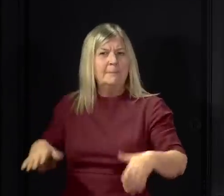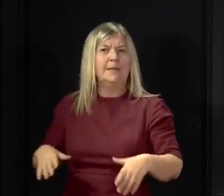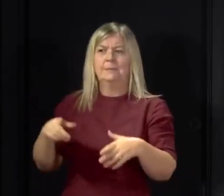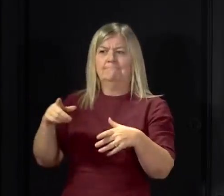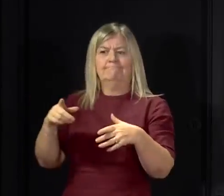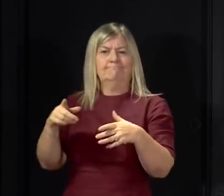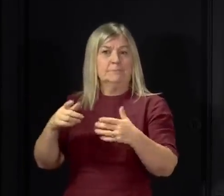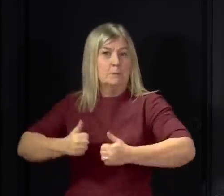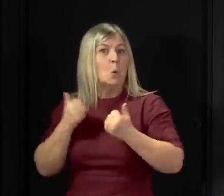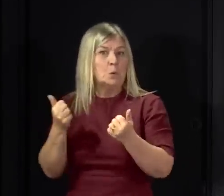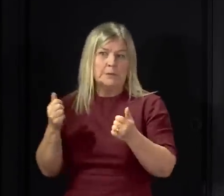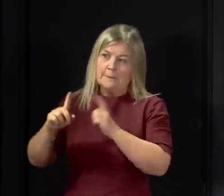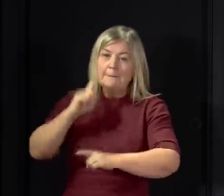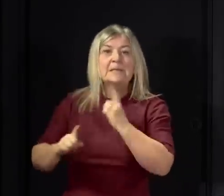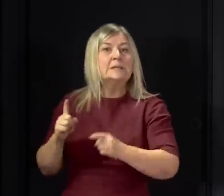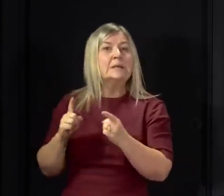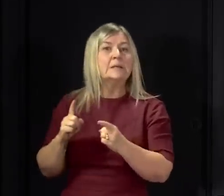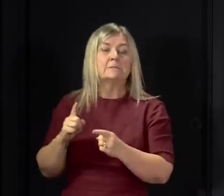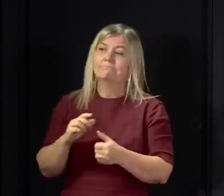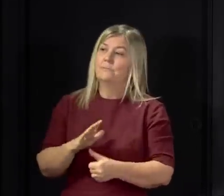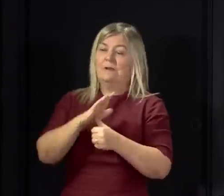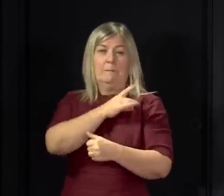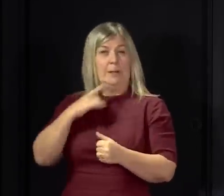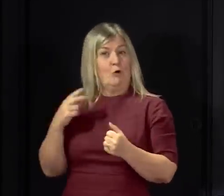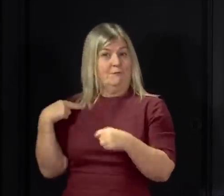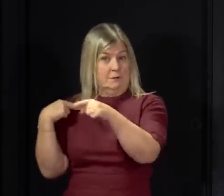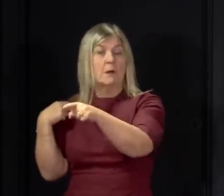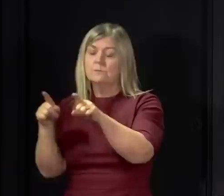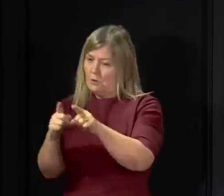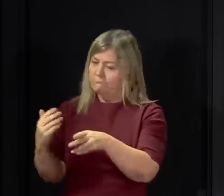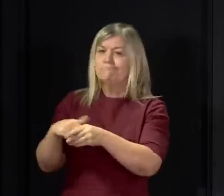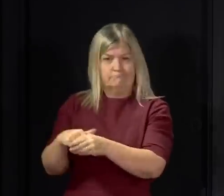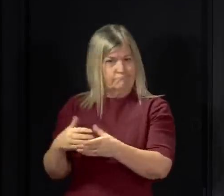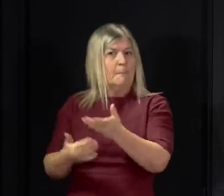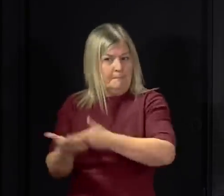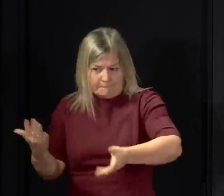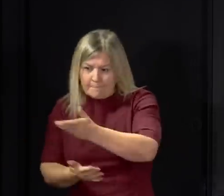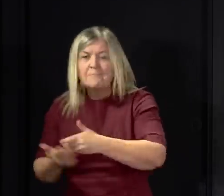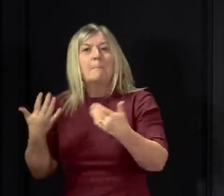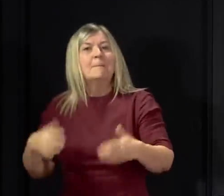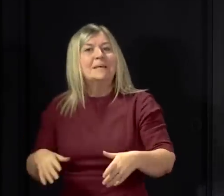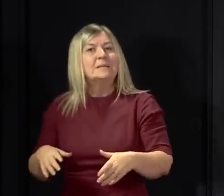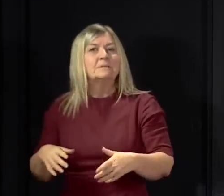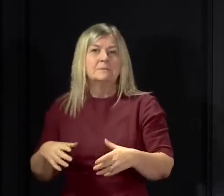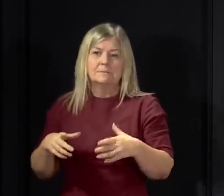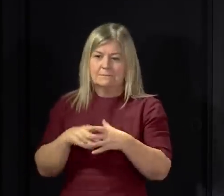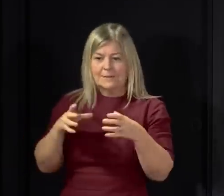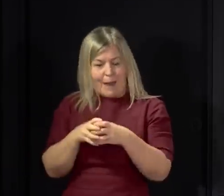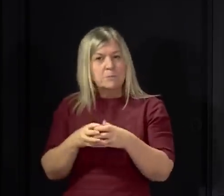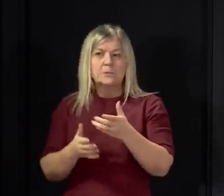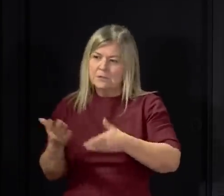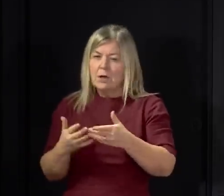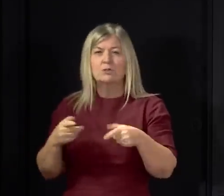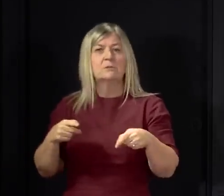I participated in this morning, and the Chief Medical Officer, who you'll hear from shortly, has updated the Scottish Government Cabinet this afternoon.